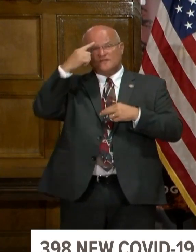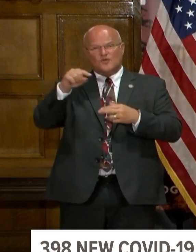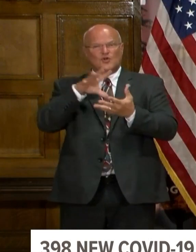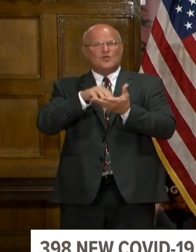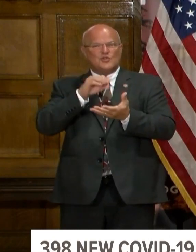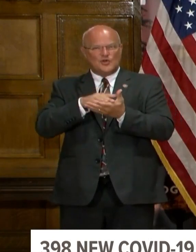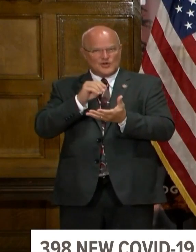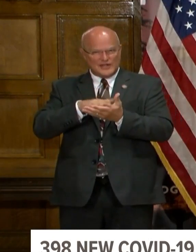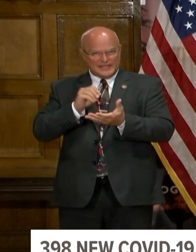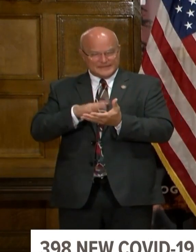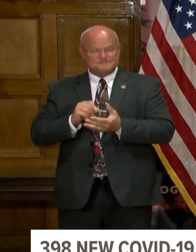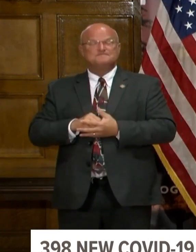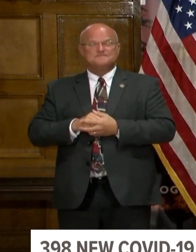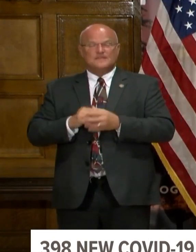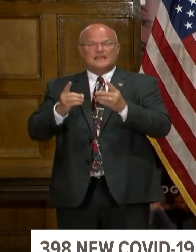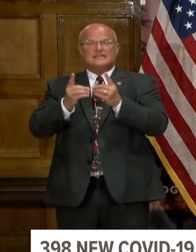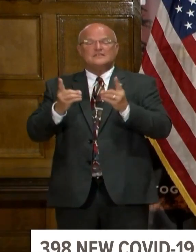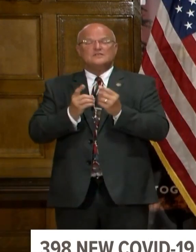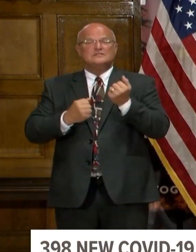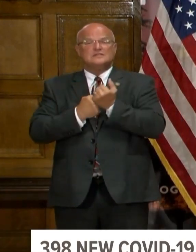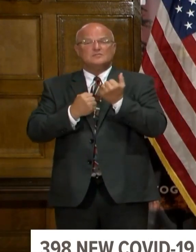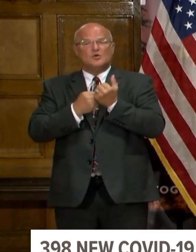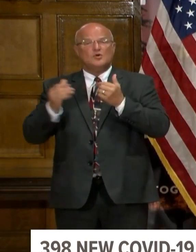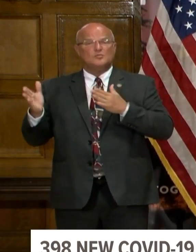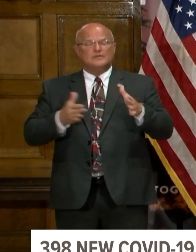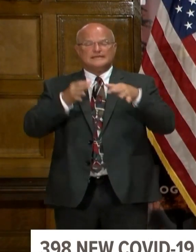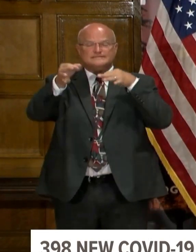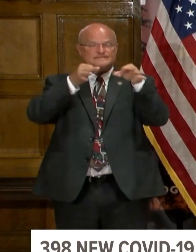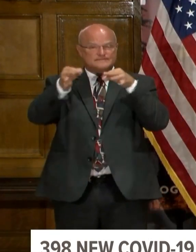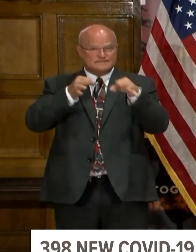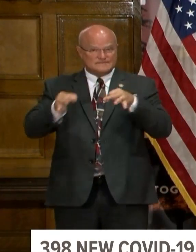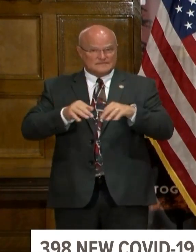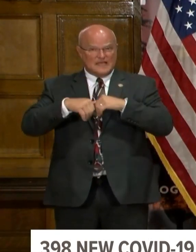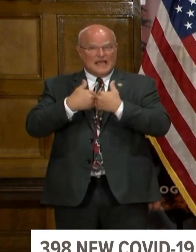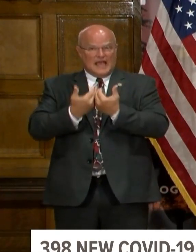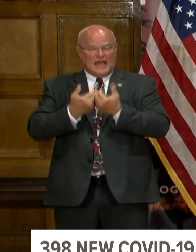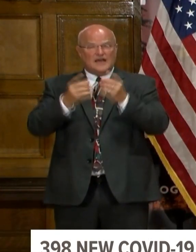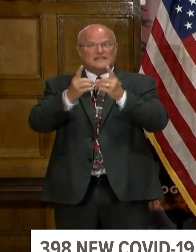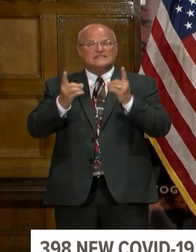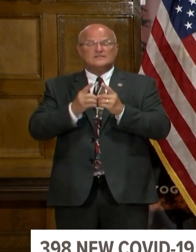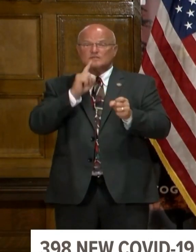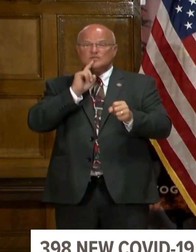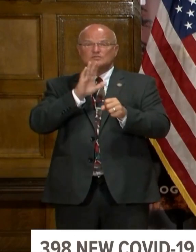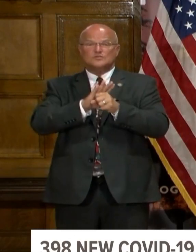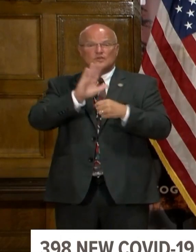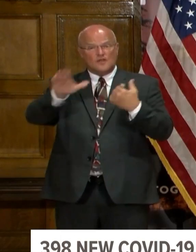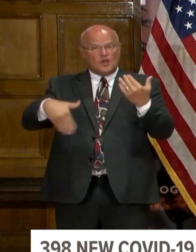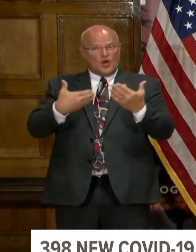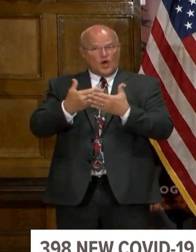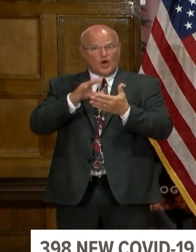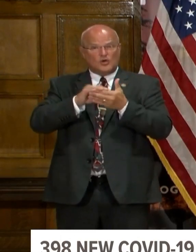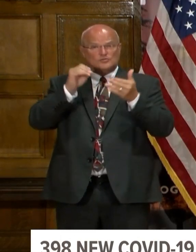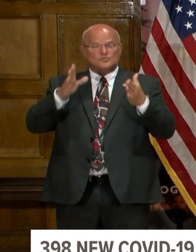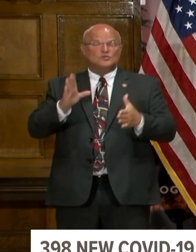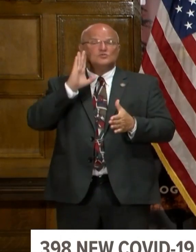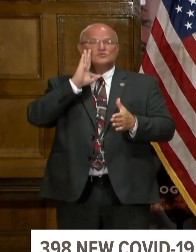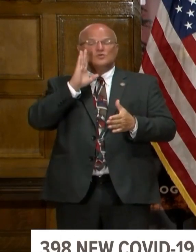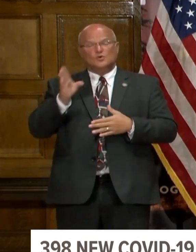Their district support plans outline how the district is ensuring that all students are going